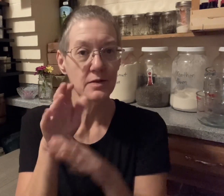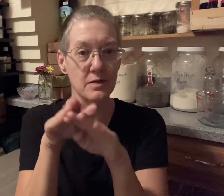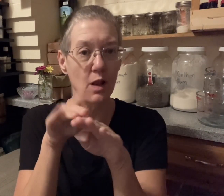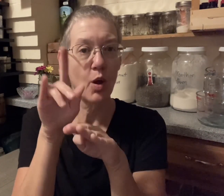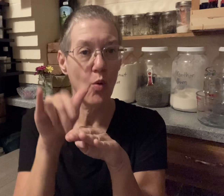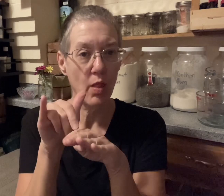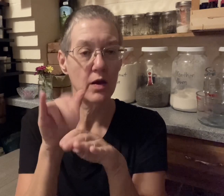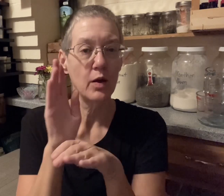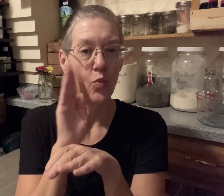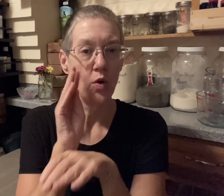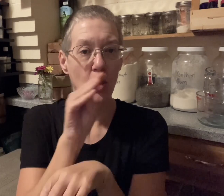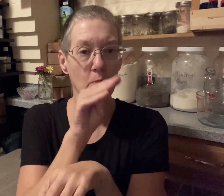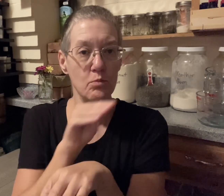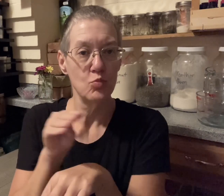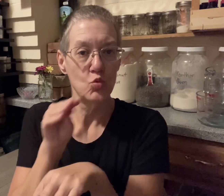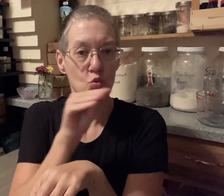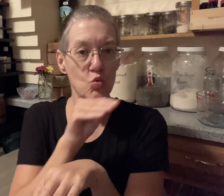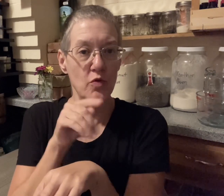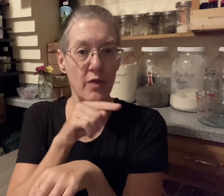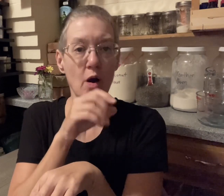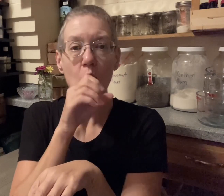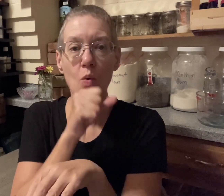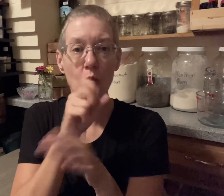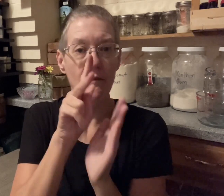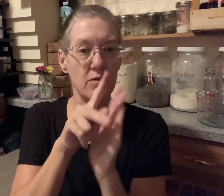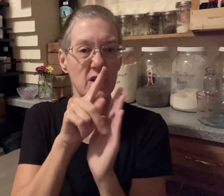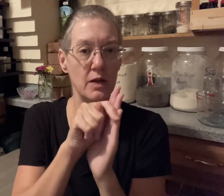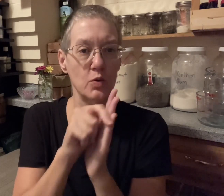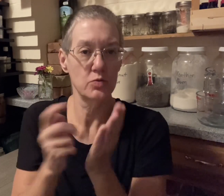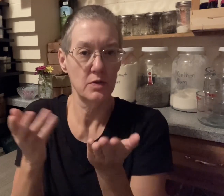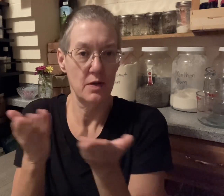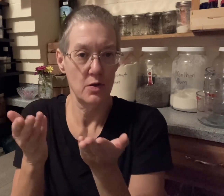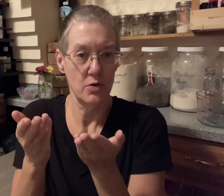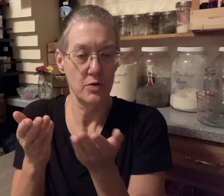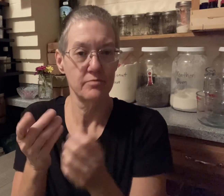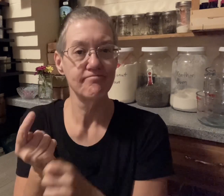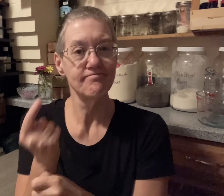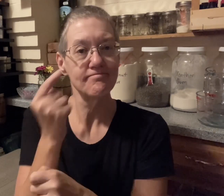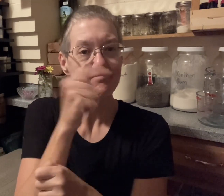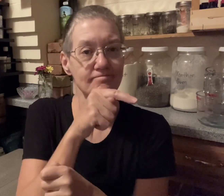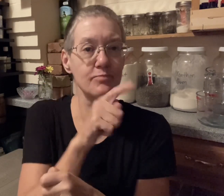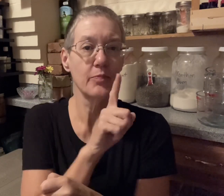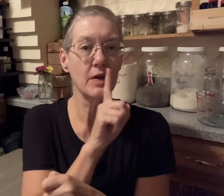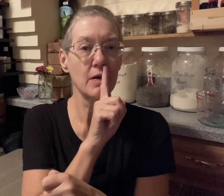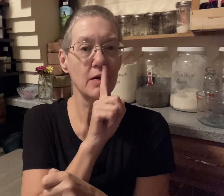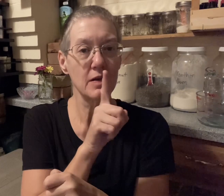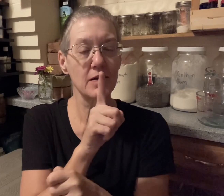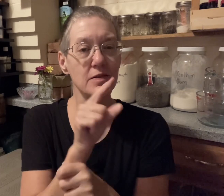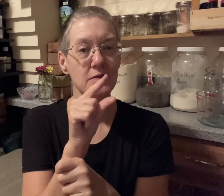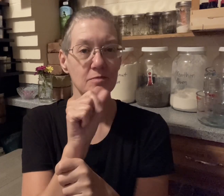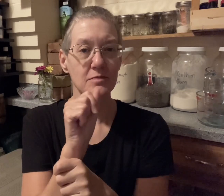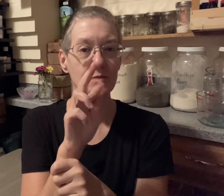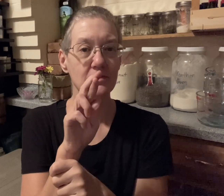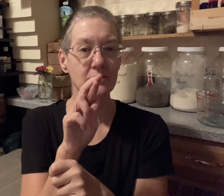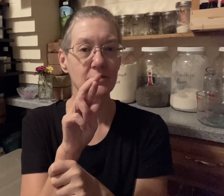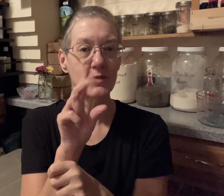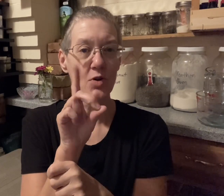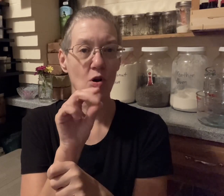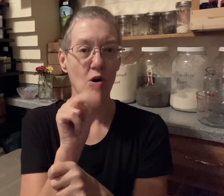stuff. Slowly I'm going to move the old videos over to this channel. Now the original channel is